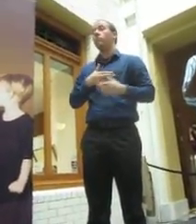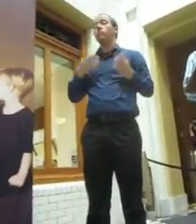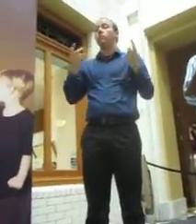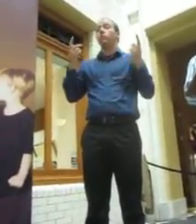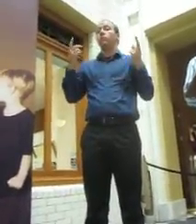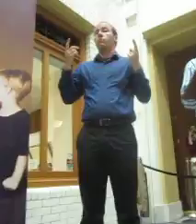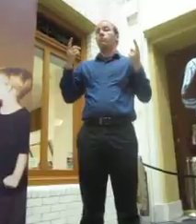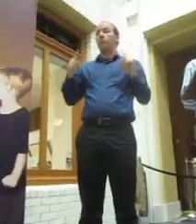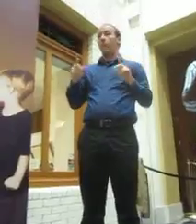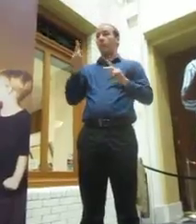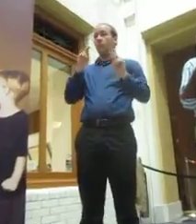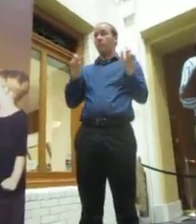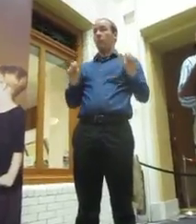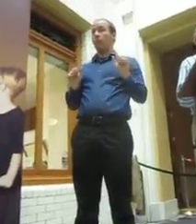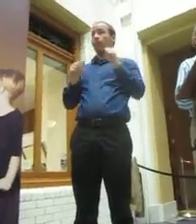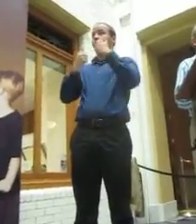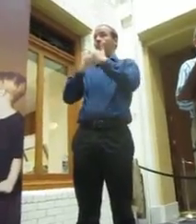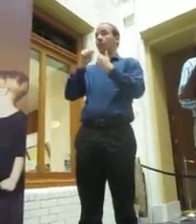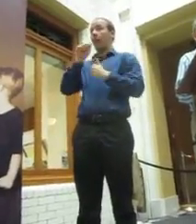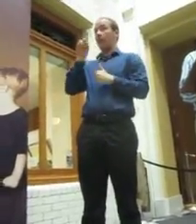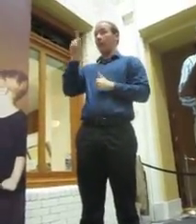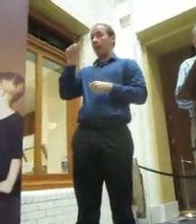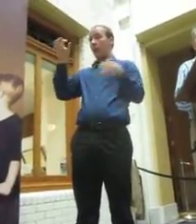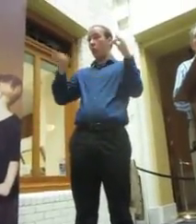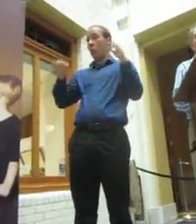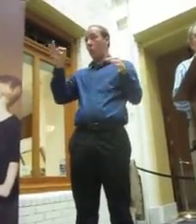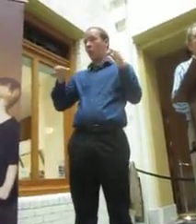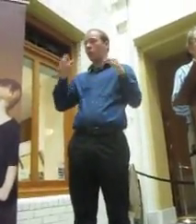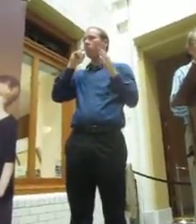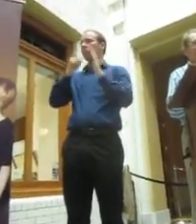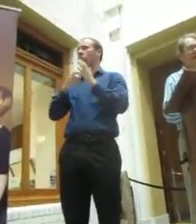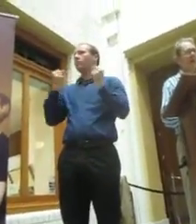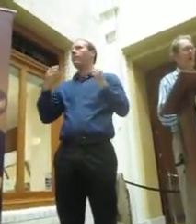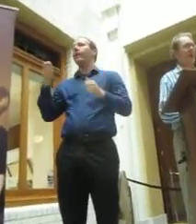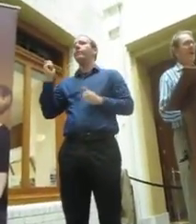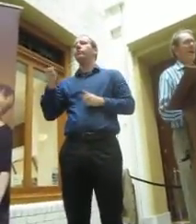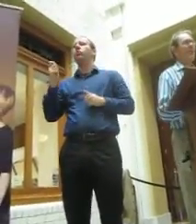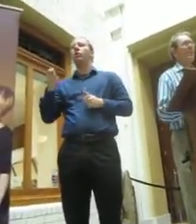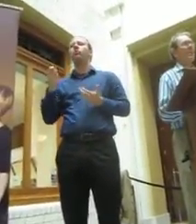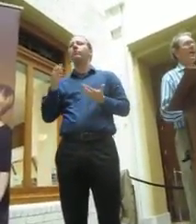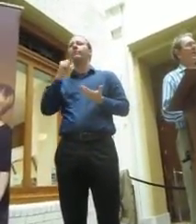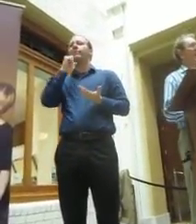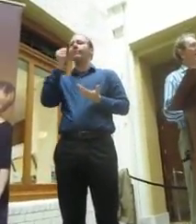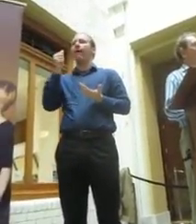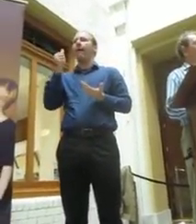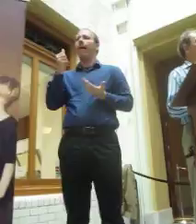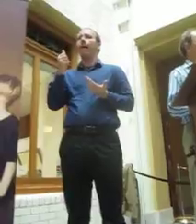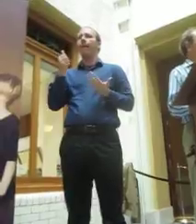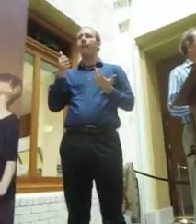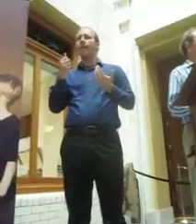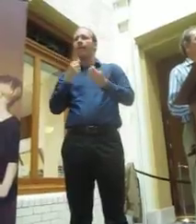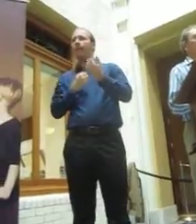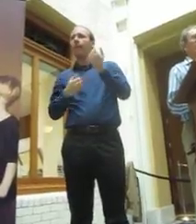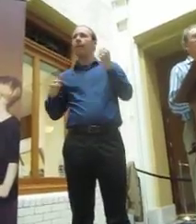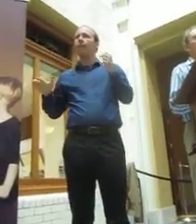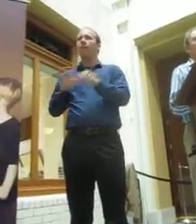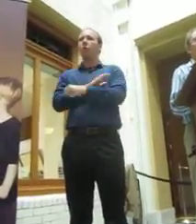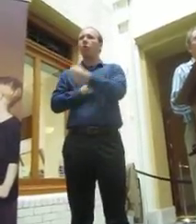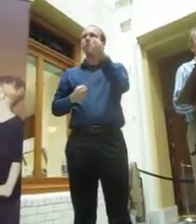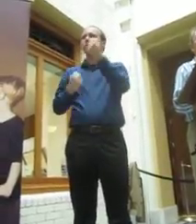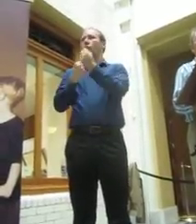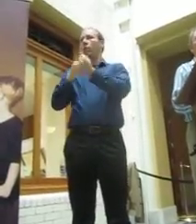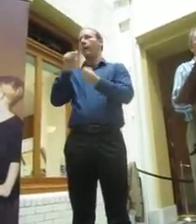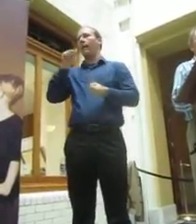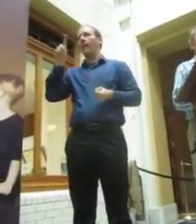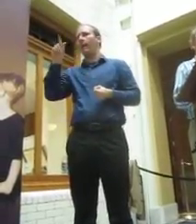we found out that a lot of judges just are not terribly sympathetic to the ADA and the idea of full and equal